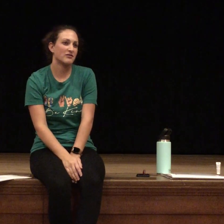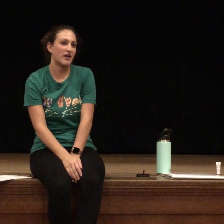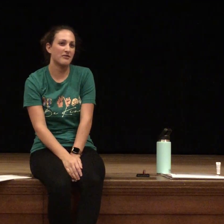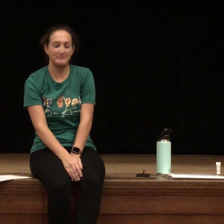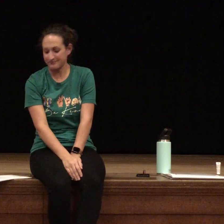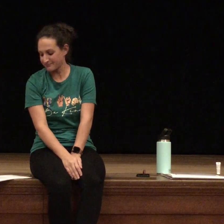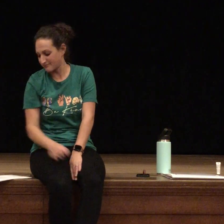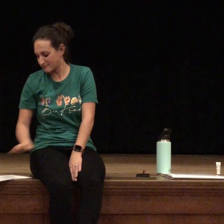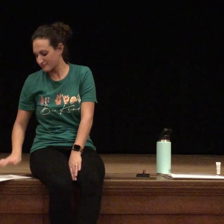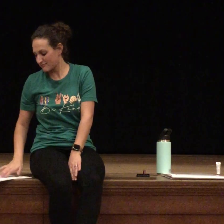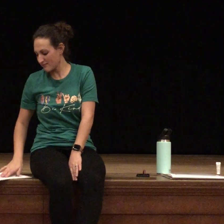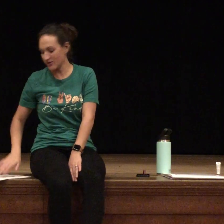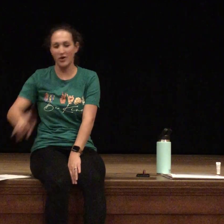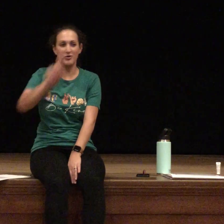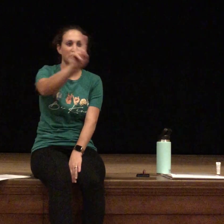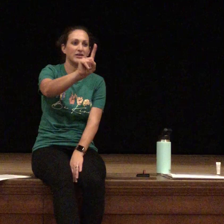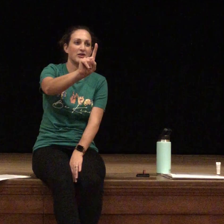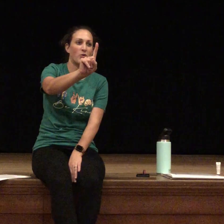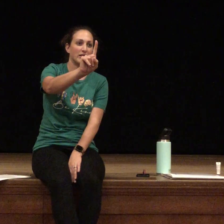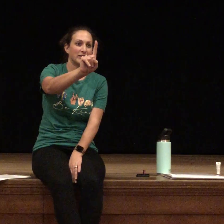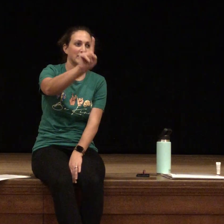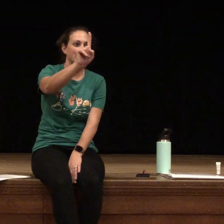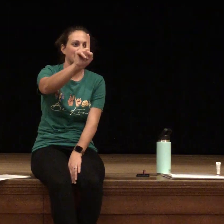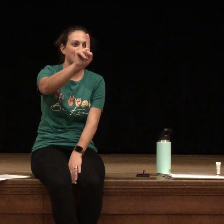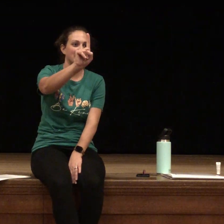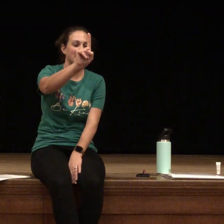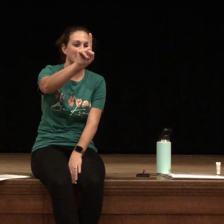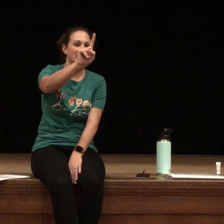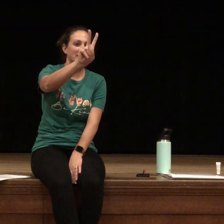Okay? So, 1, 2,